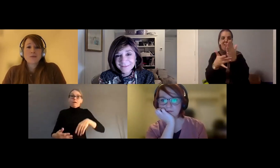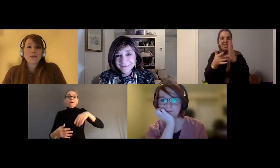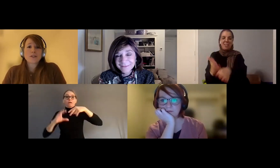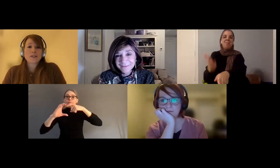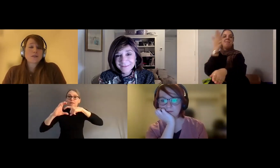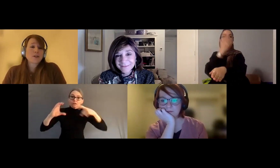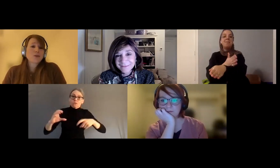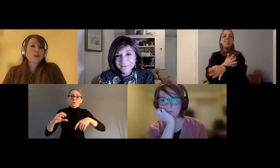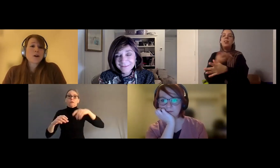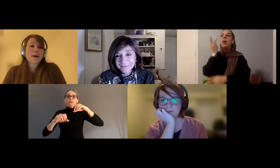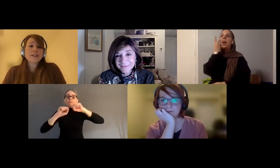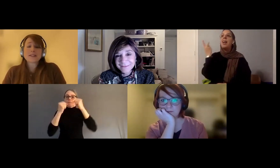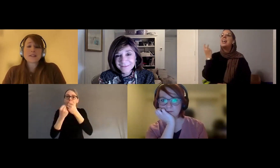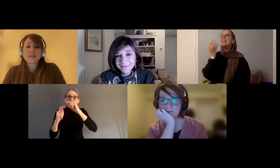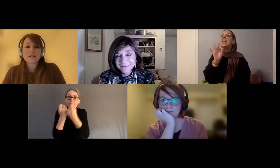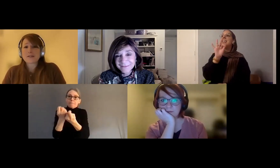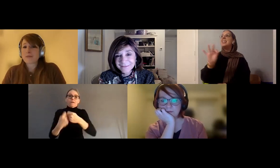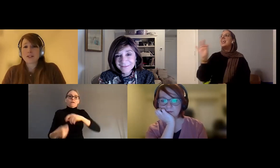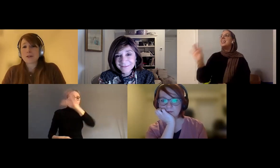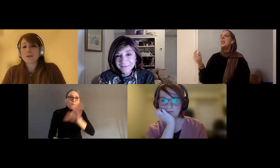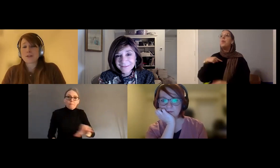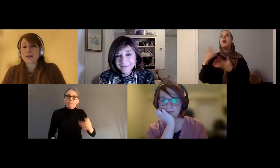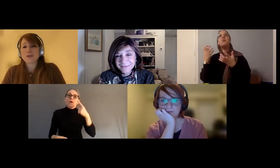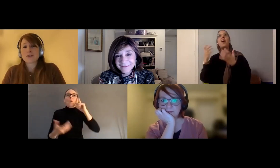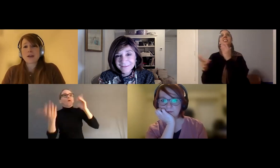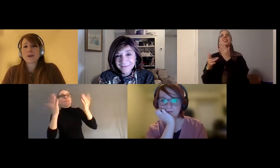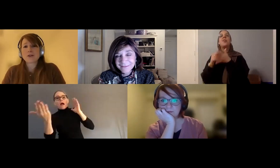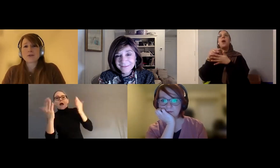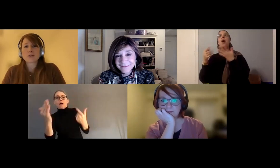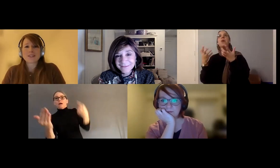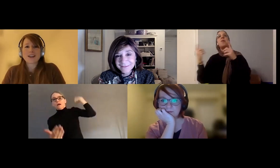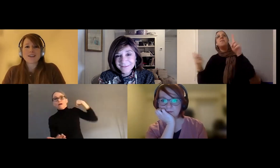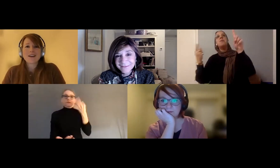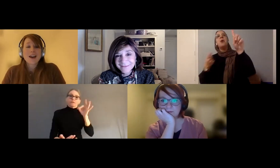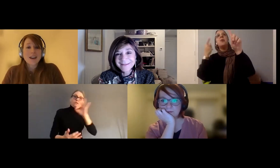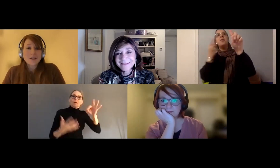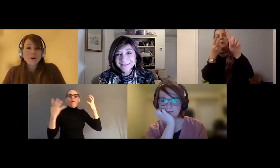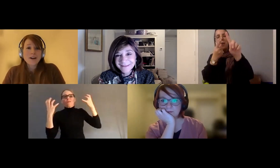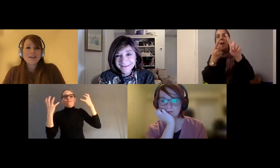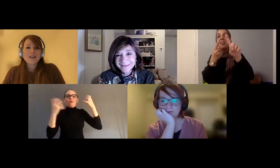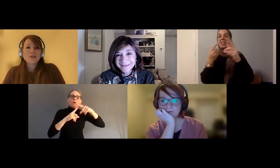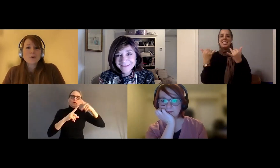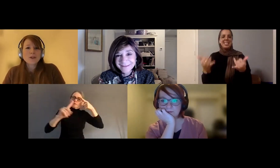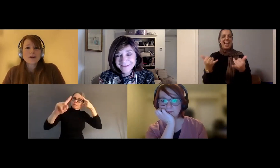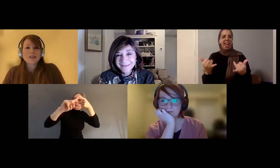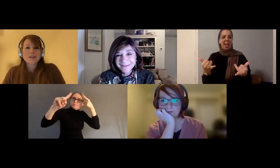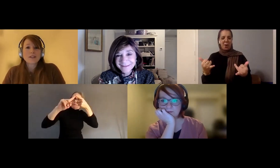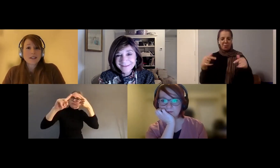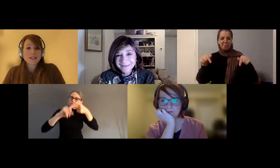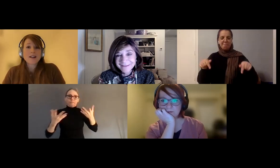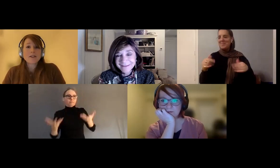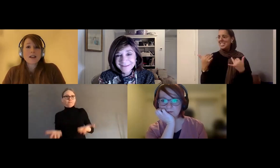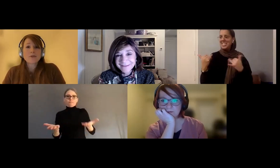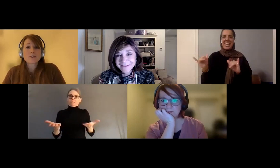1999 wanted to do in our minds is still not possible today, which is maybe also a good sign. Anyway, your book, The